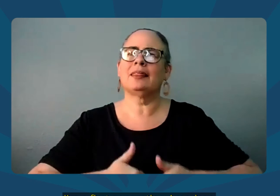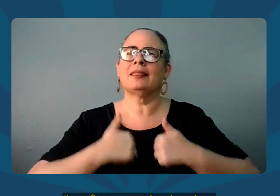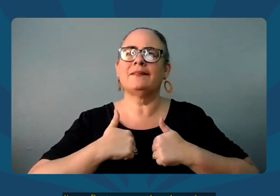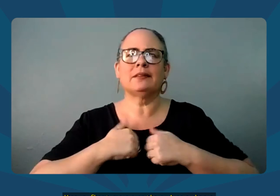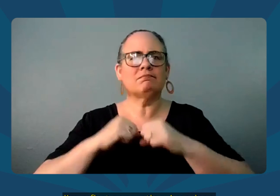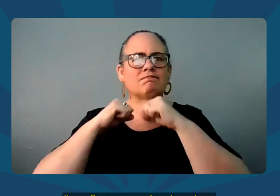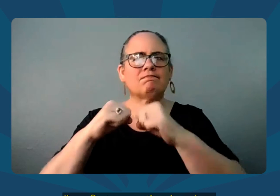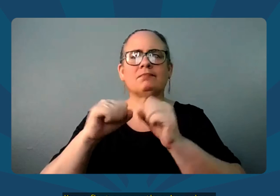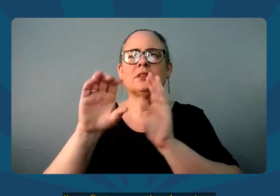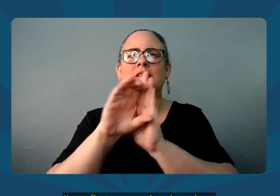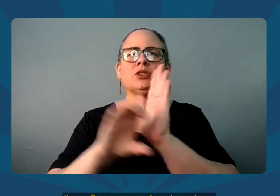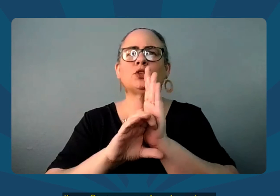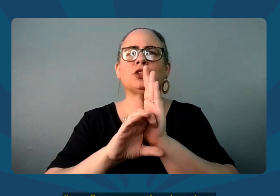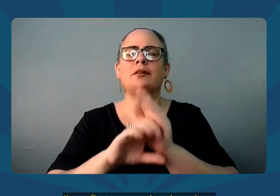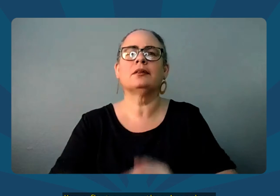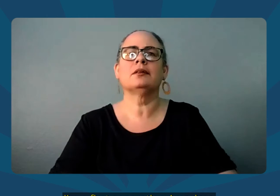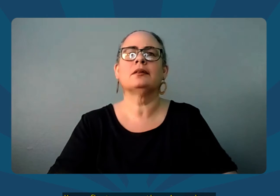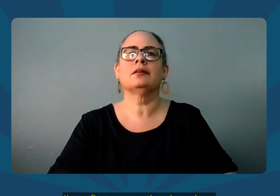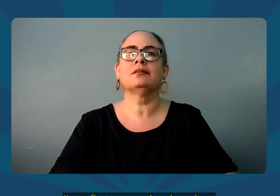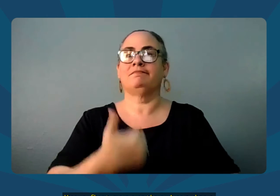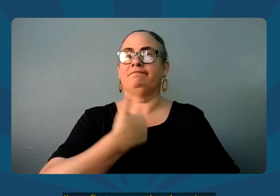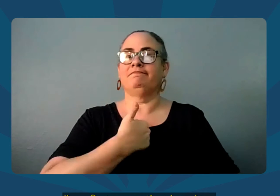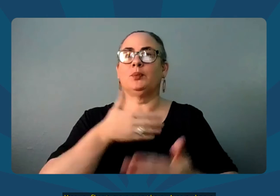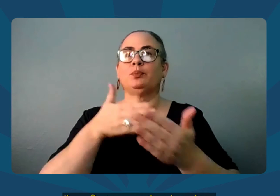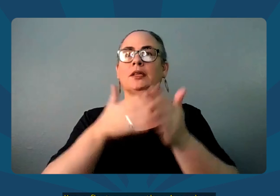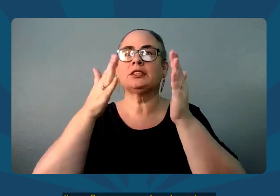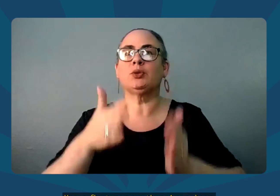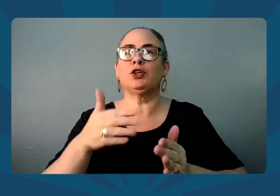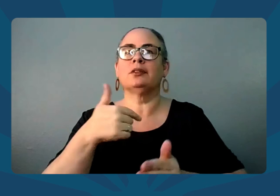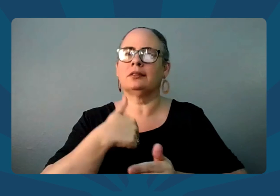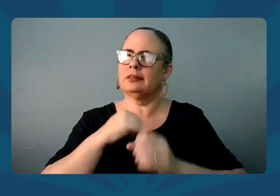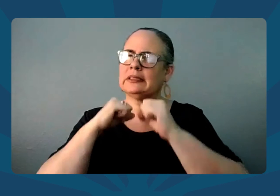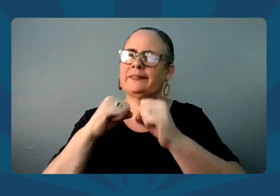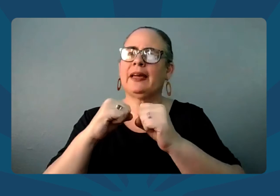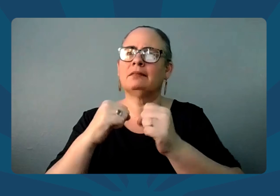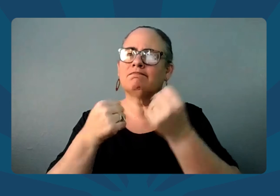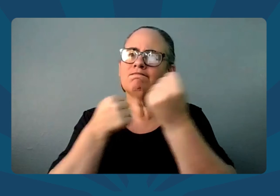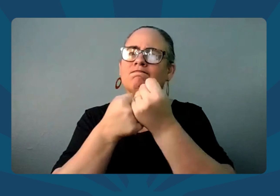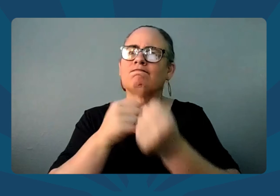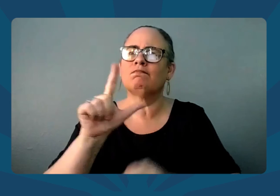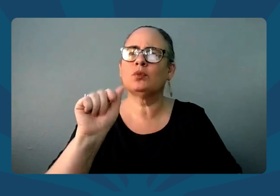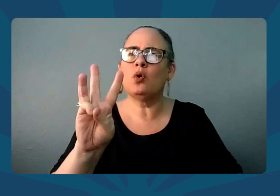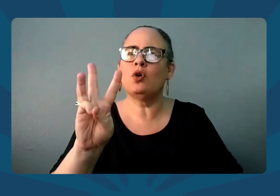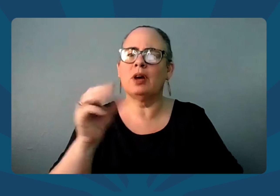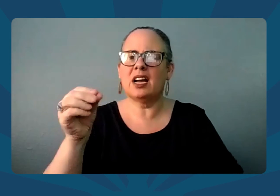I'm a first-generation American who has dedicated my life to defending the Constitution.